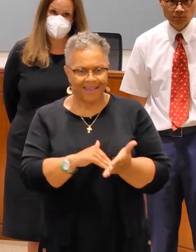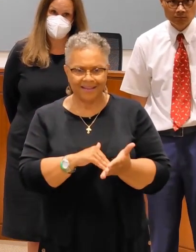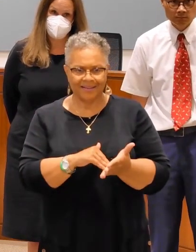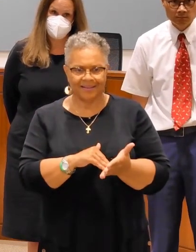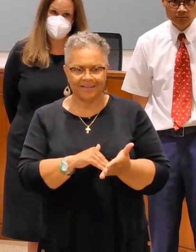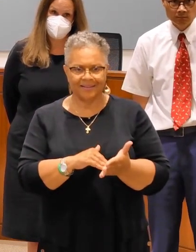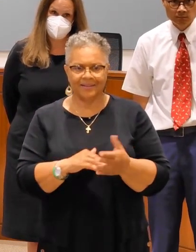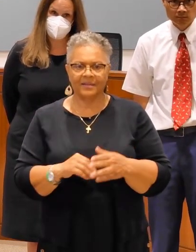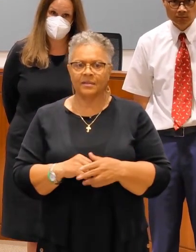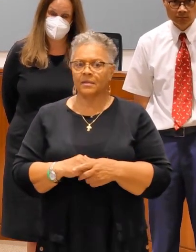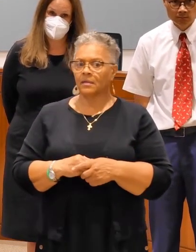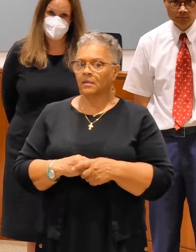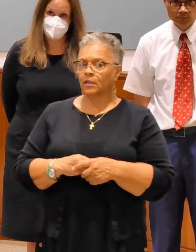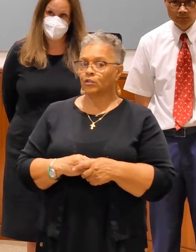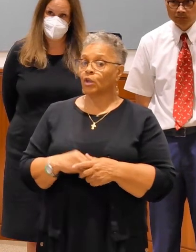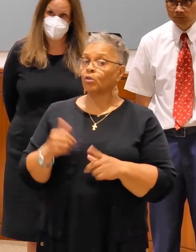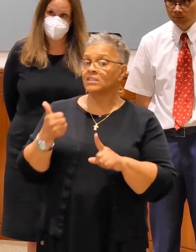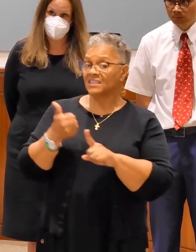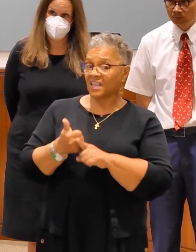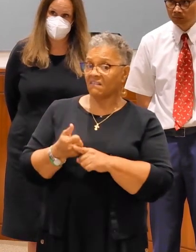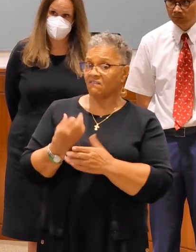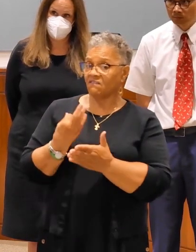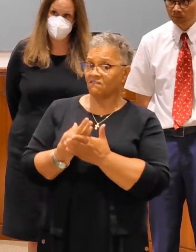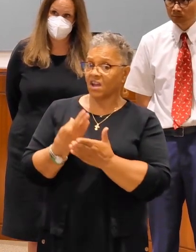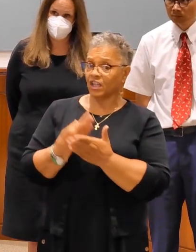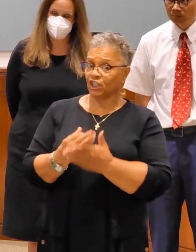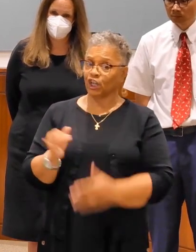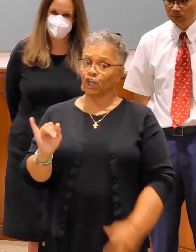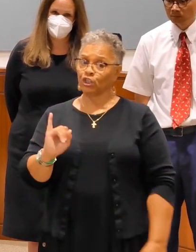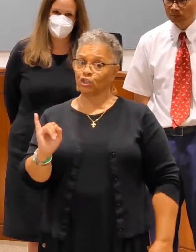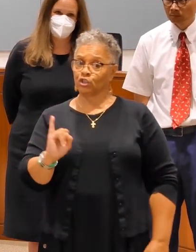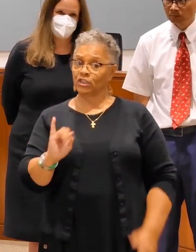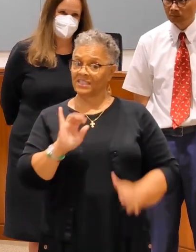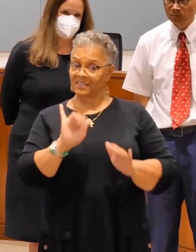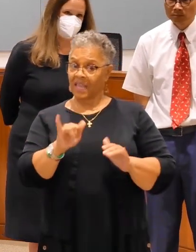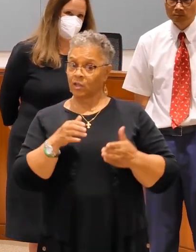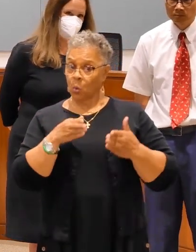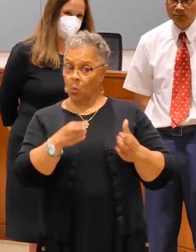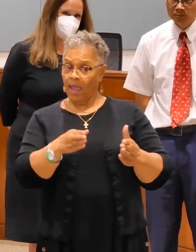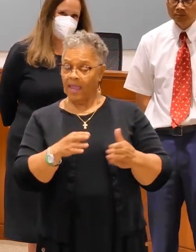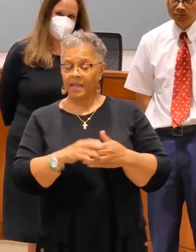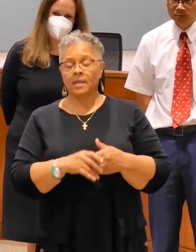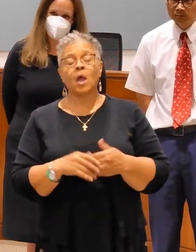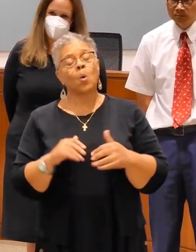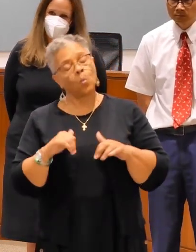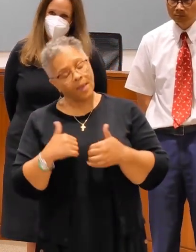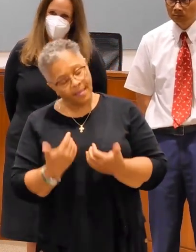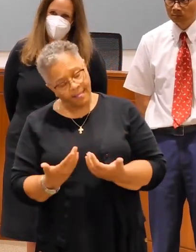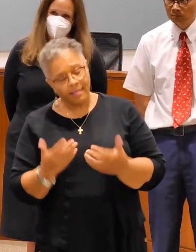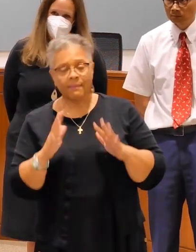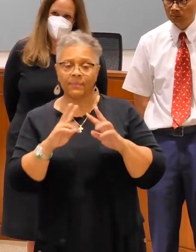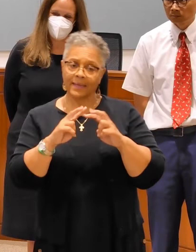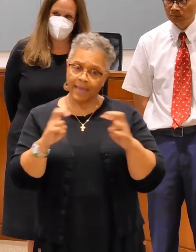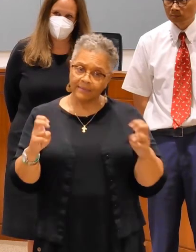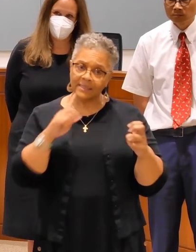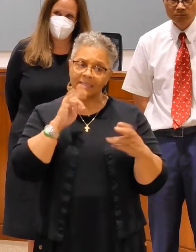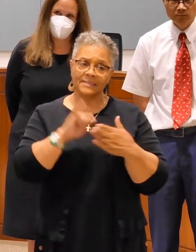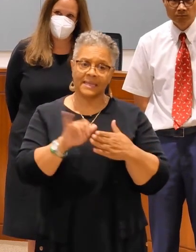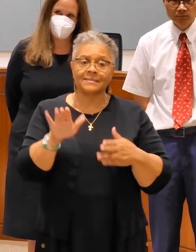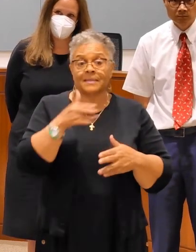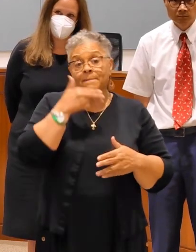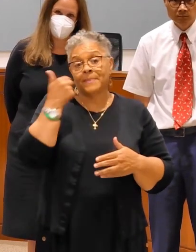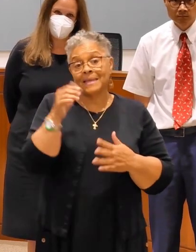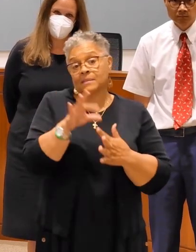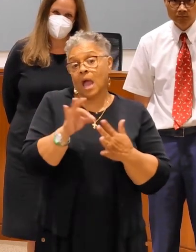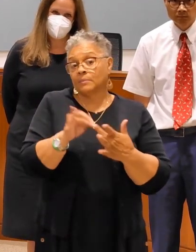Is self-funding insurance the way to go? Well, the analysis is that where we are is, that's pretty much the best option.